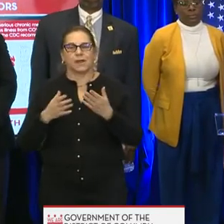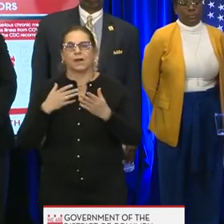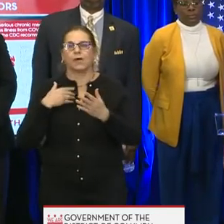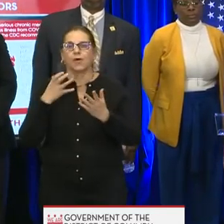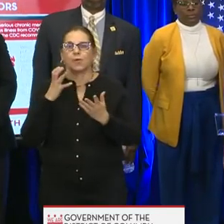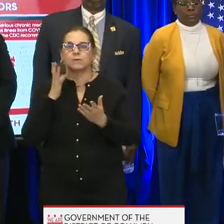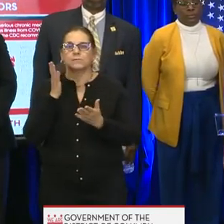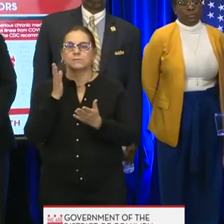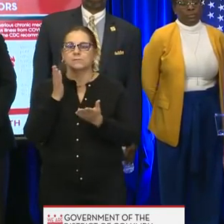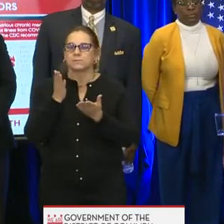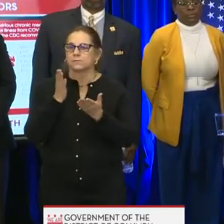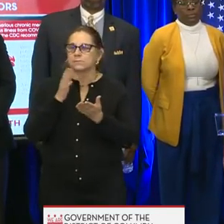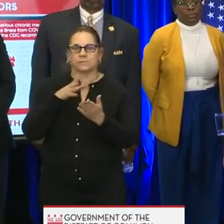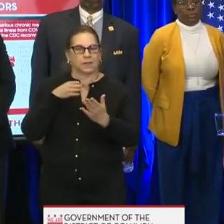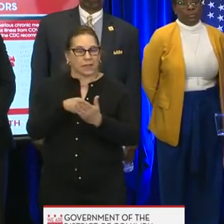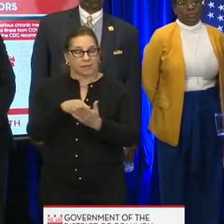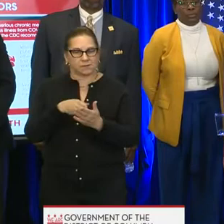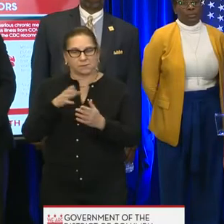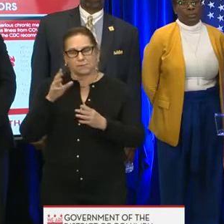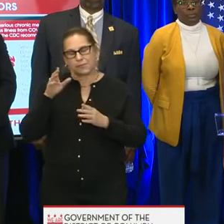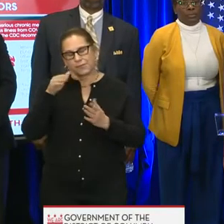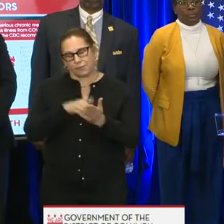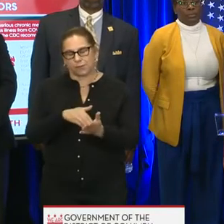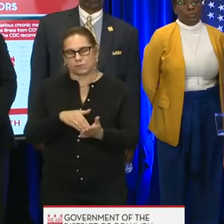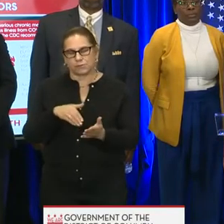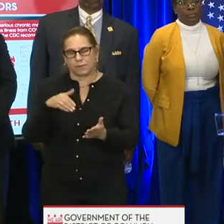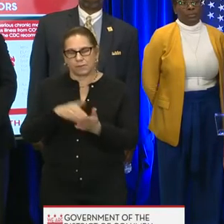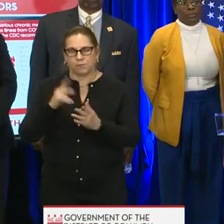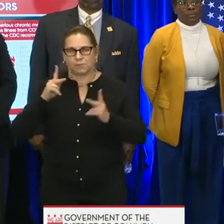individuals. That upgrade is